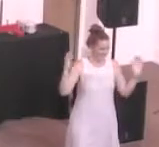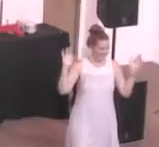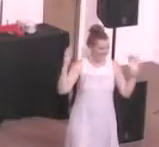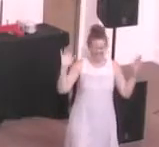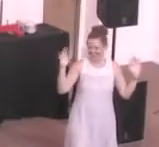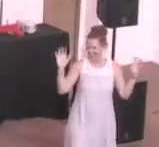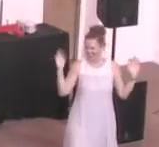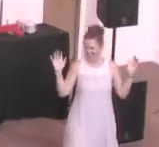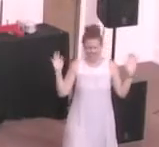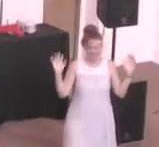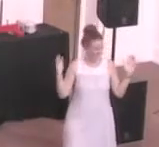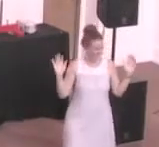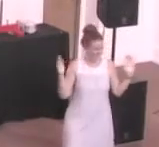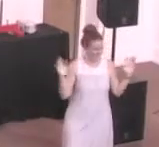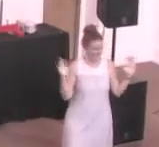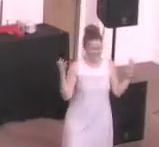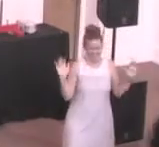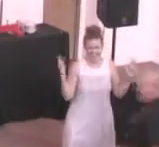on.